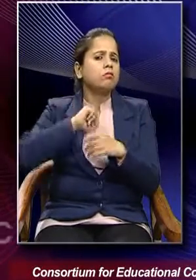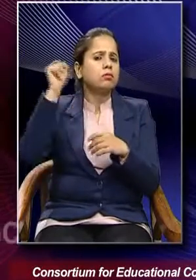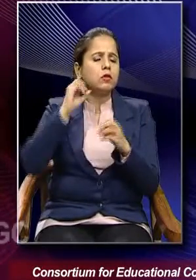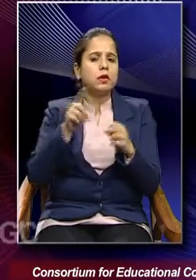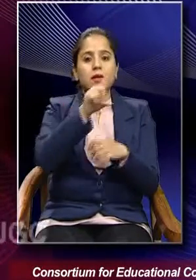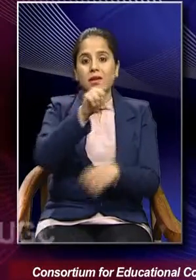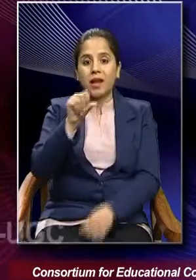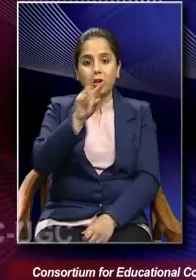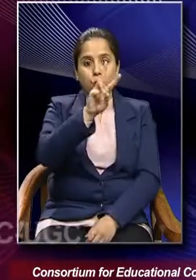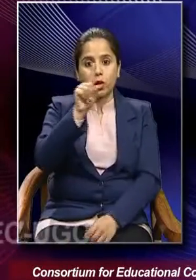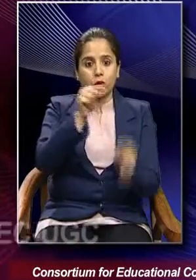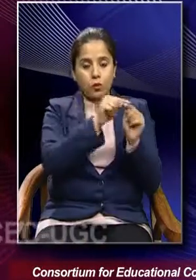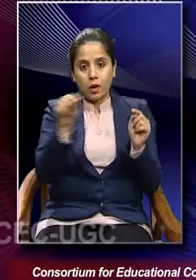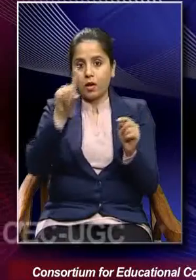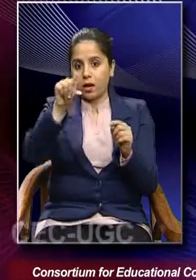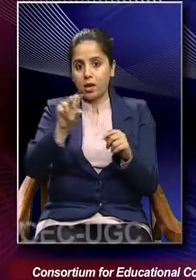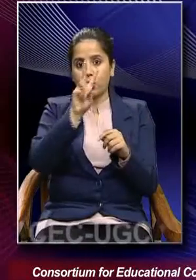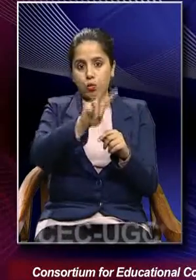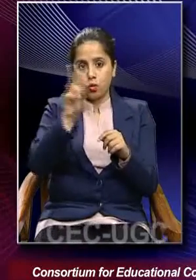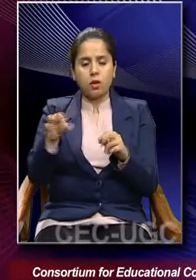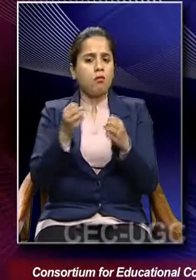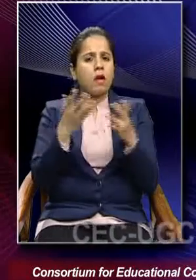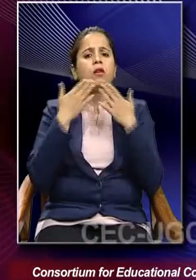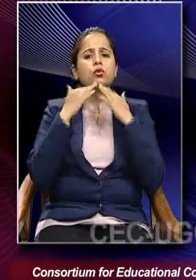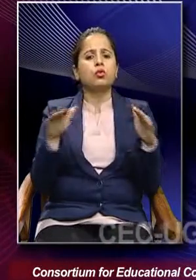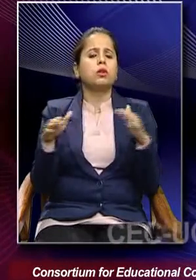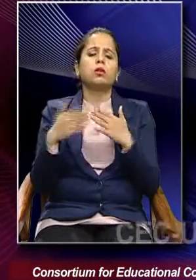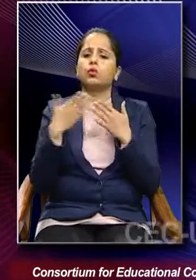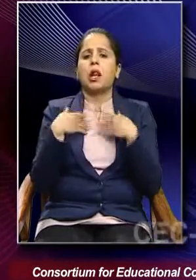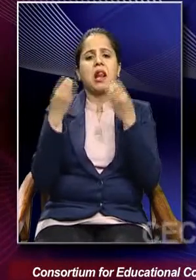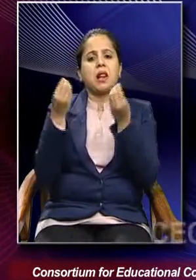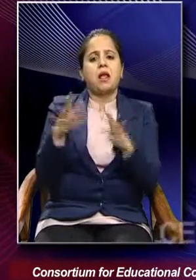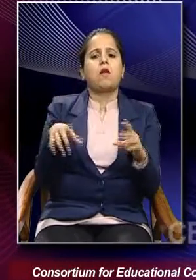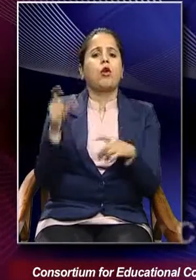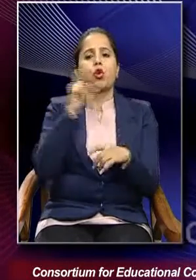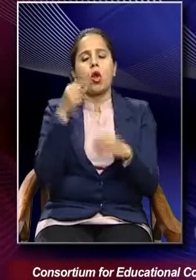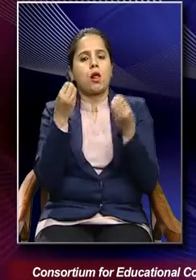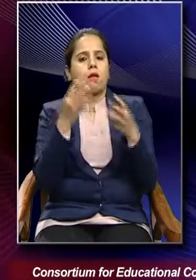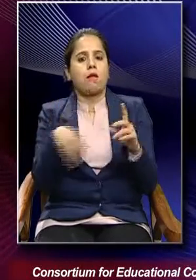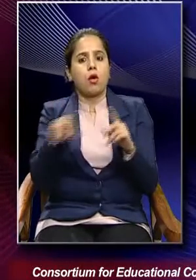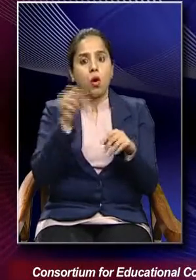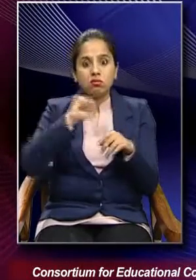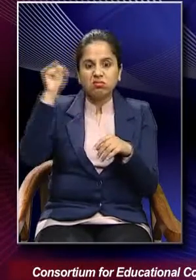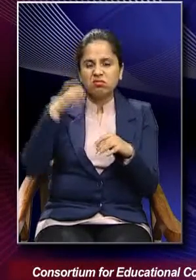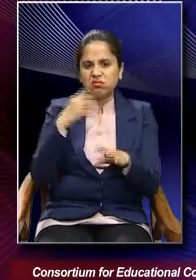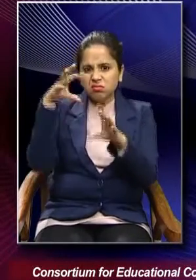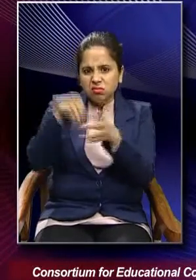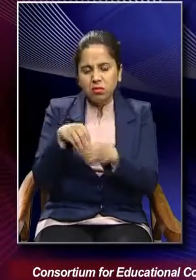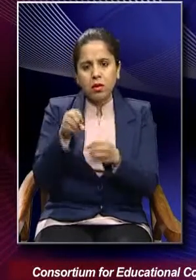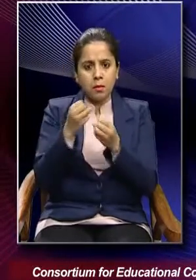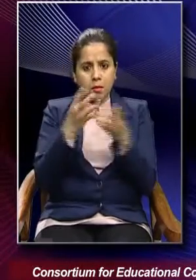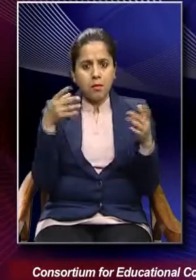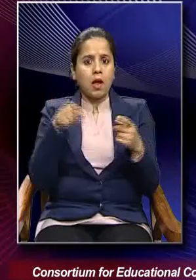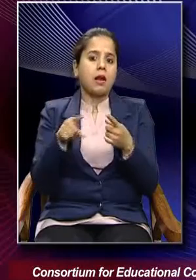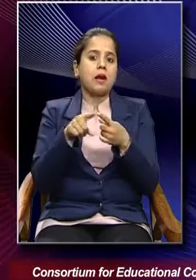to 22. Several students left schools and colleges to join the movement. Several